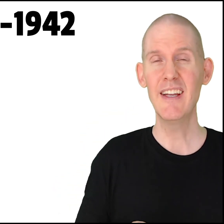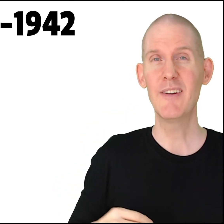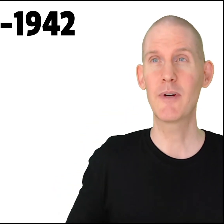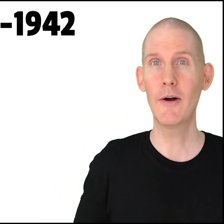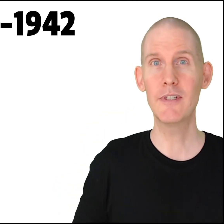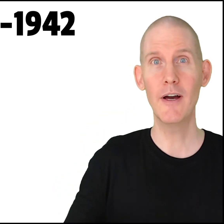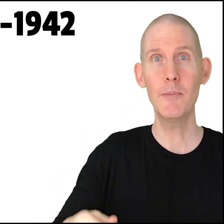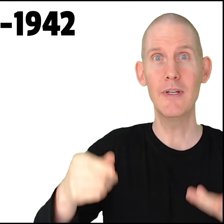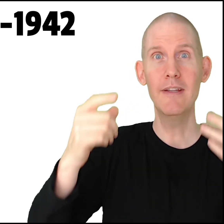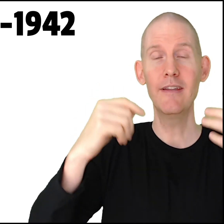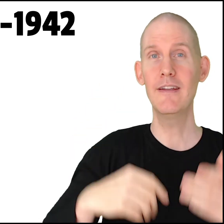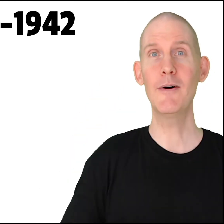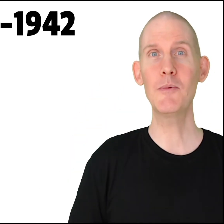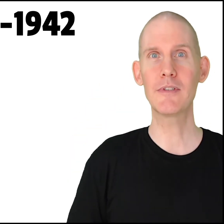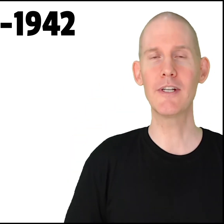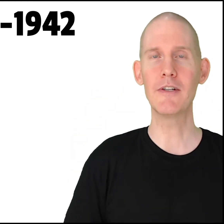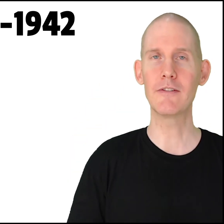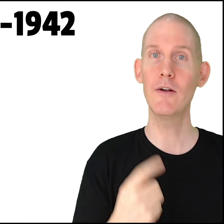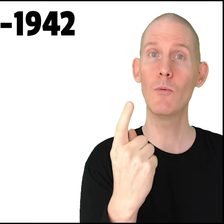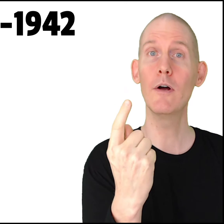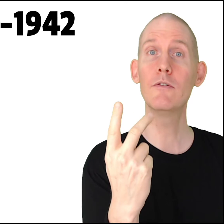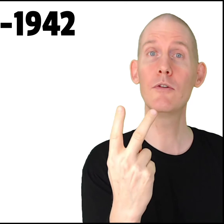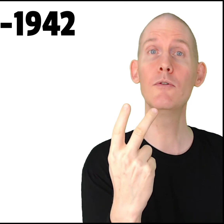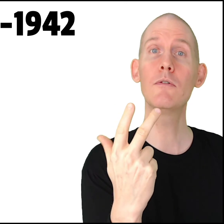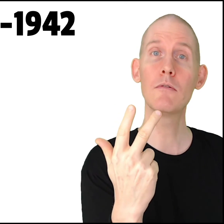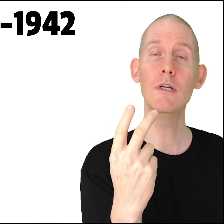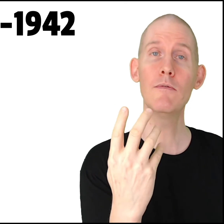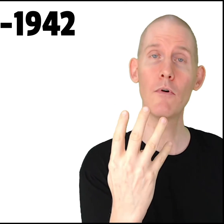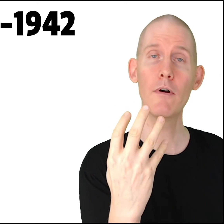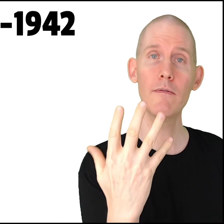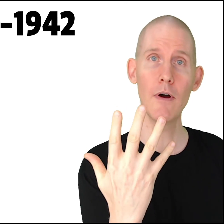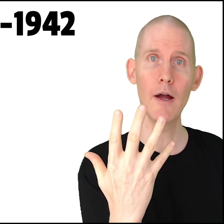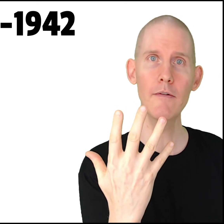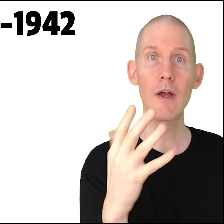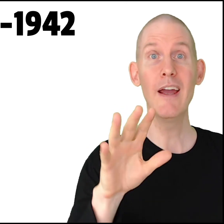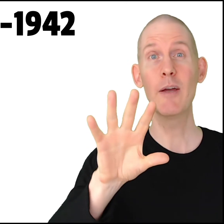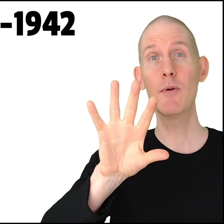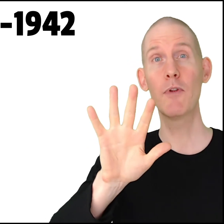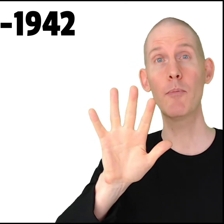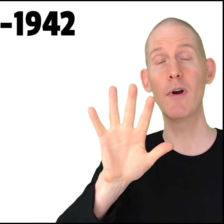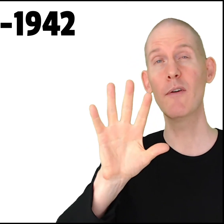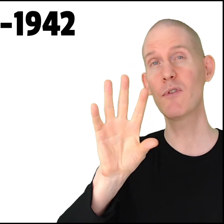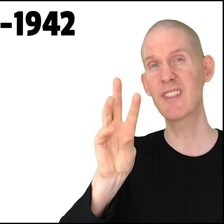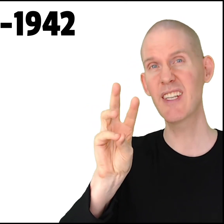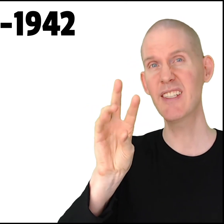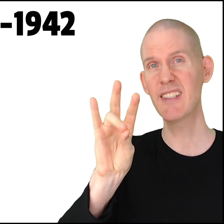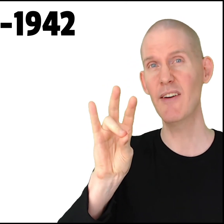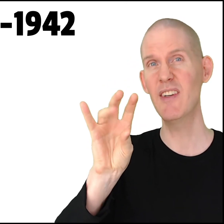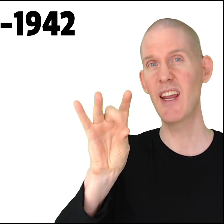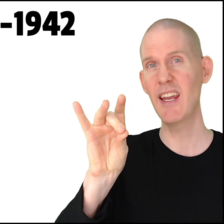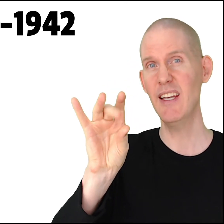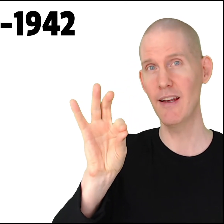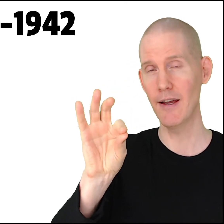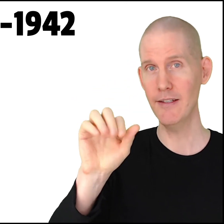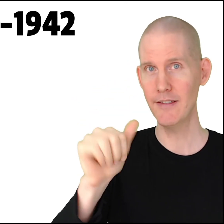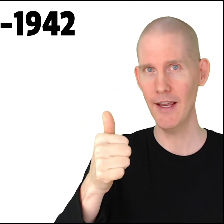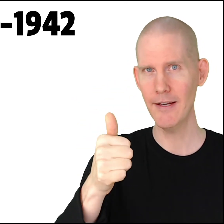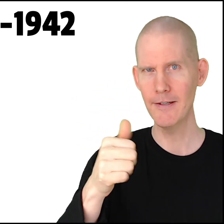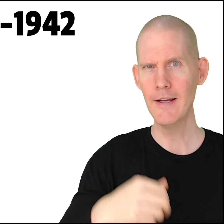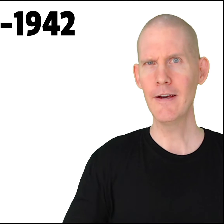We're counting up in the number series, right? 1, 2, 3, 4, 5. Then we flip around for 6, 7, 8, 9, 10.